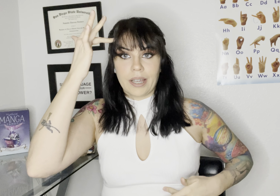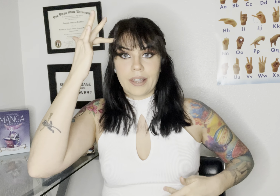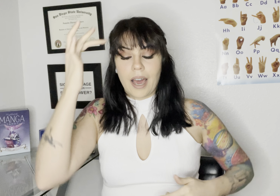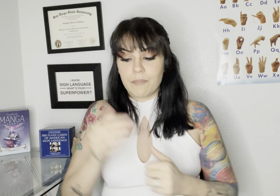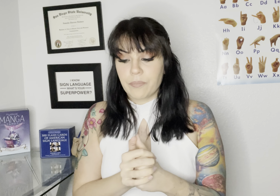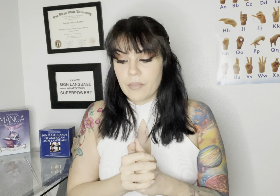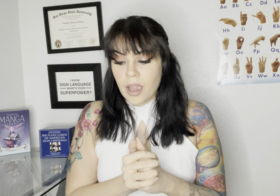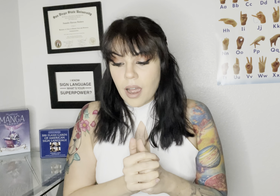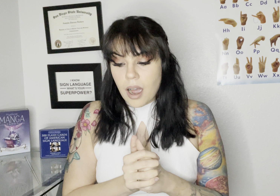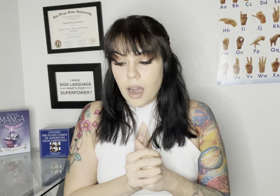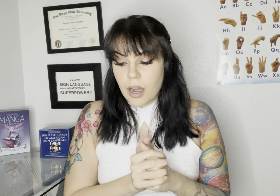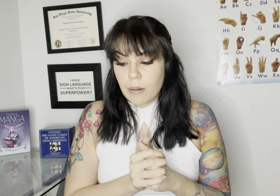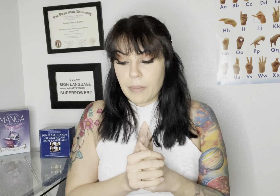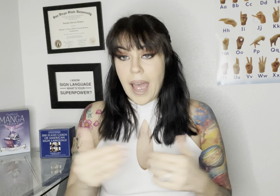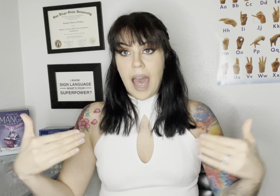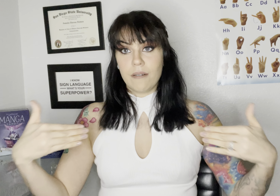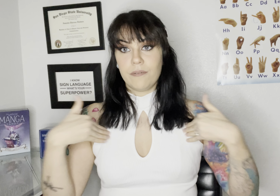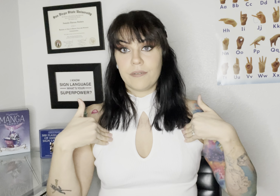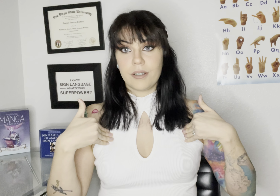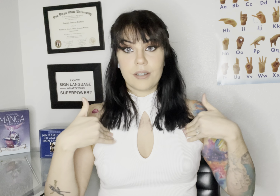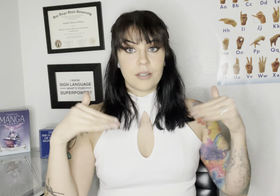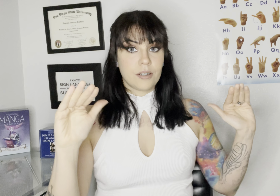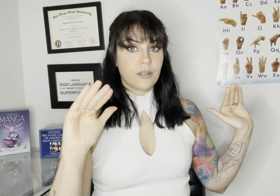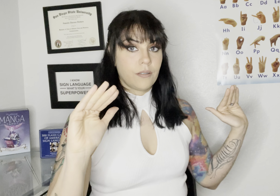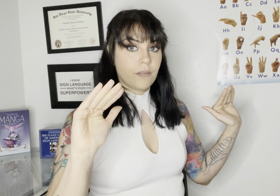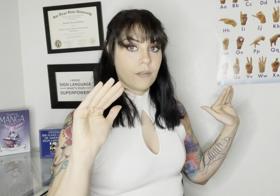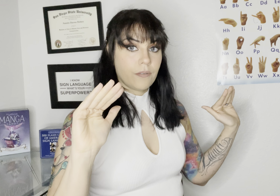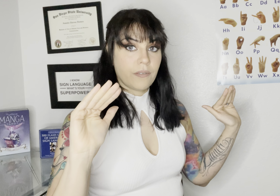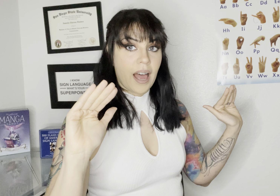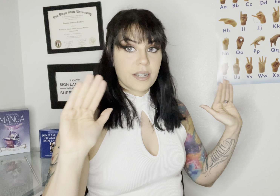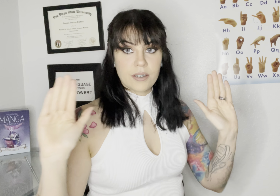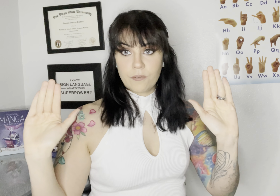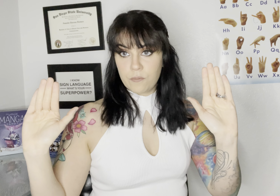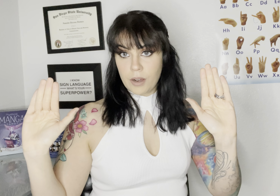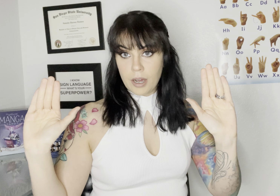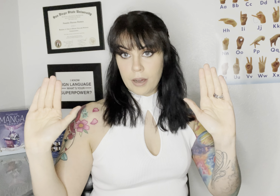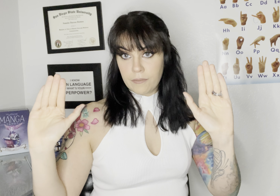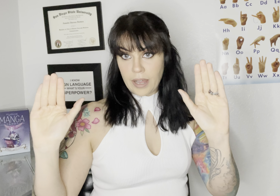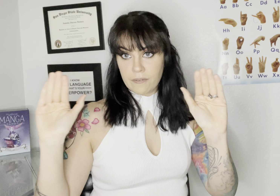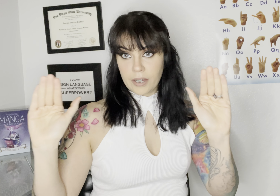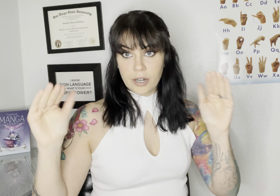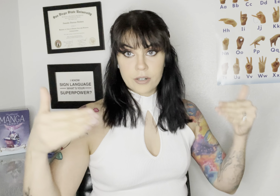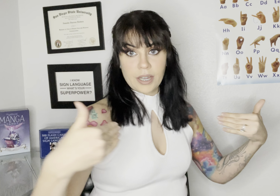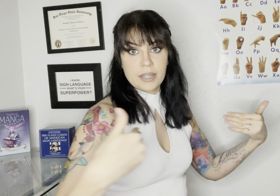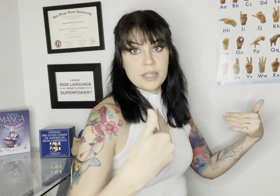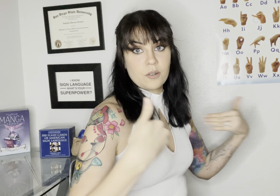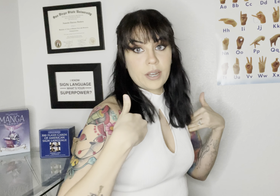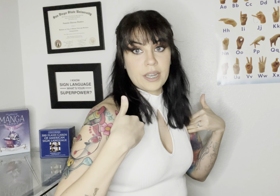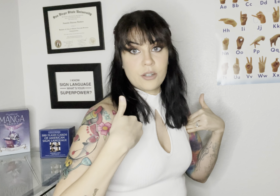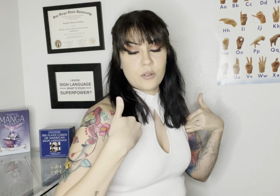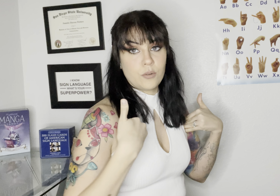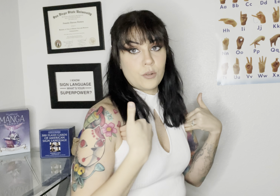that. Have, flat fingers like this going into